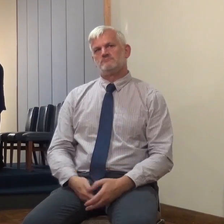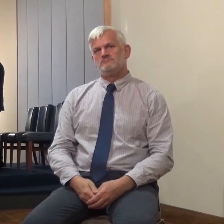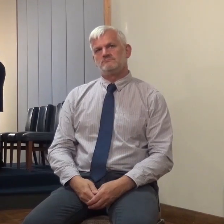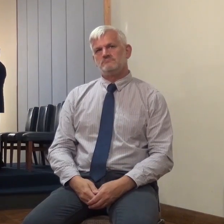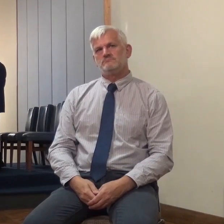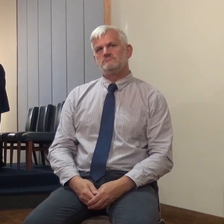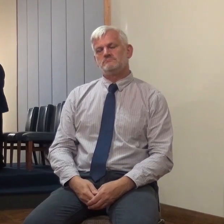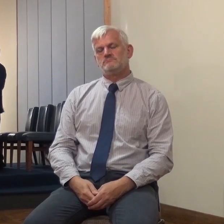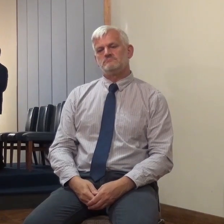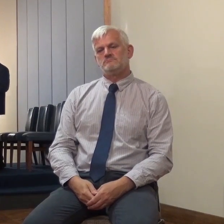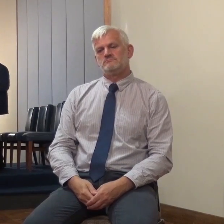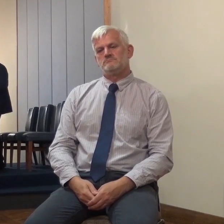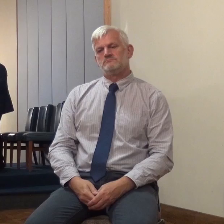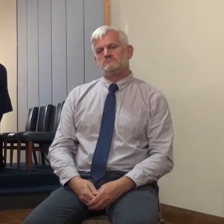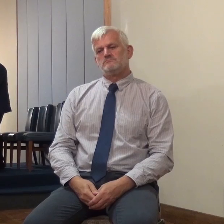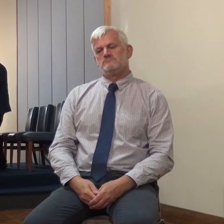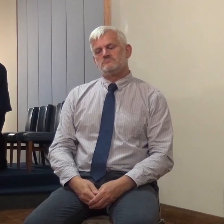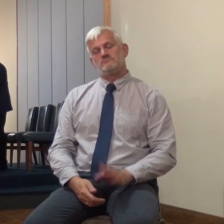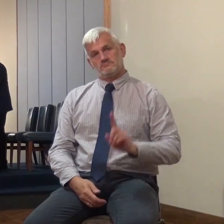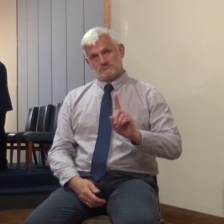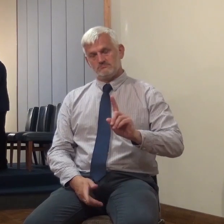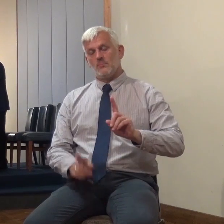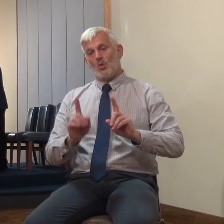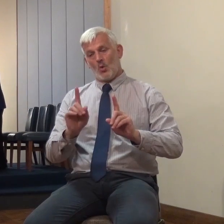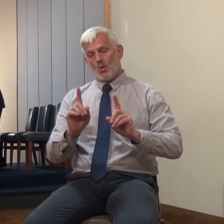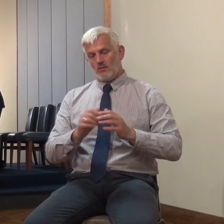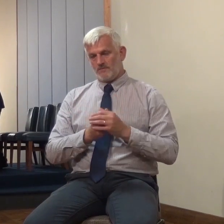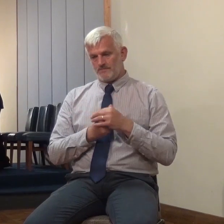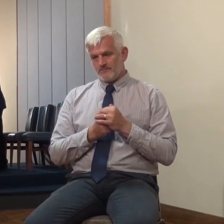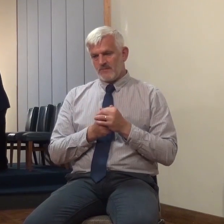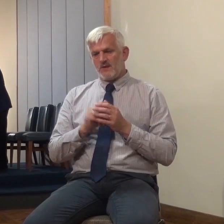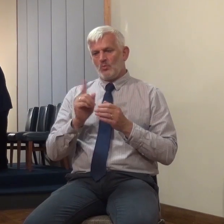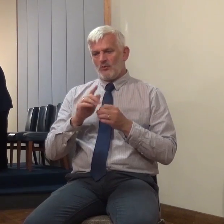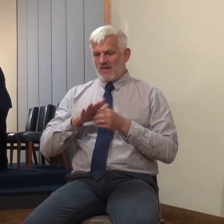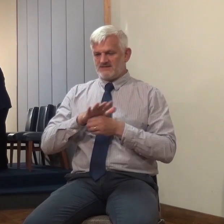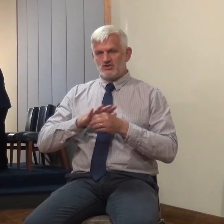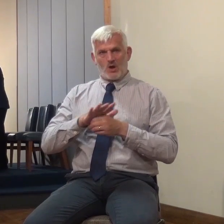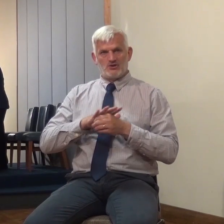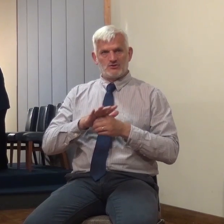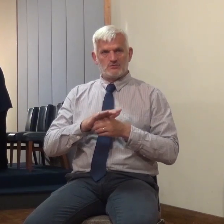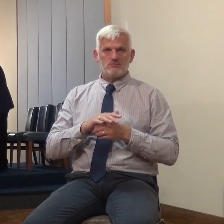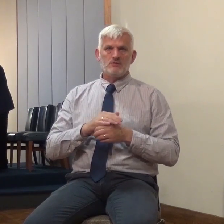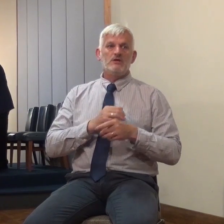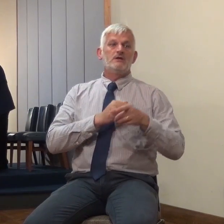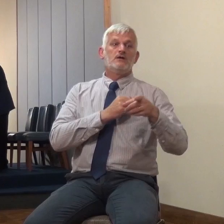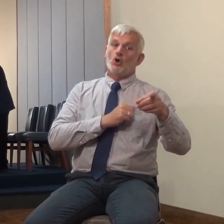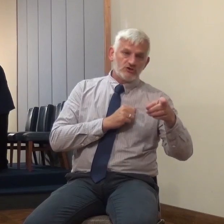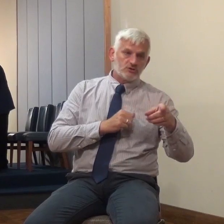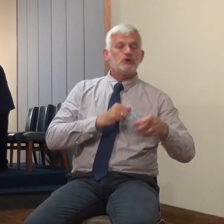about those situations, the ones that we share with non-Christians, which are the lots of